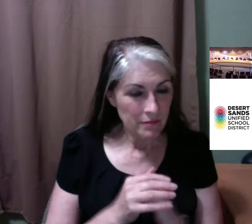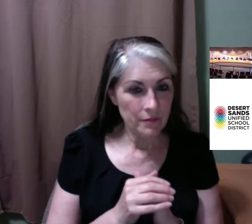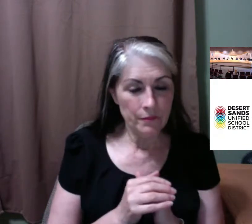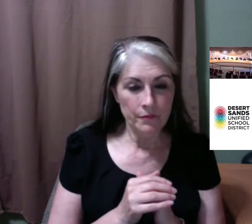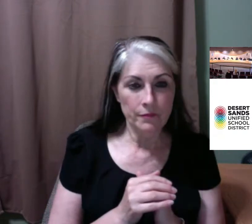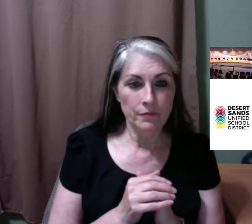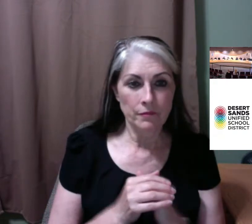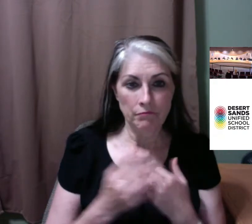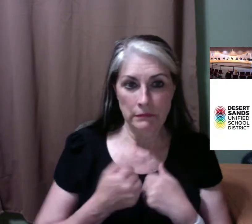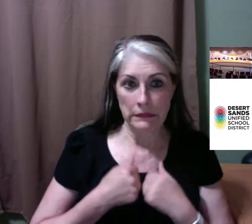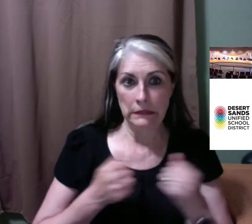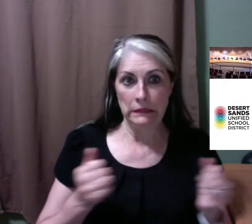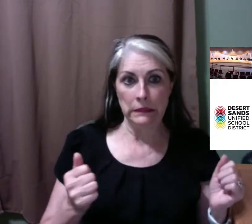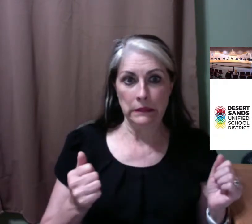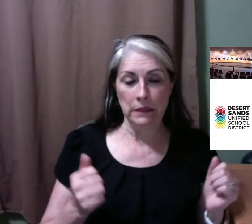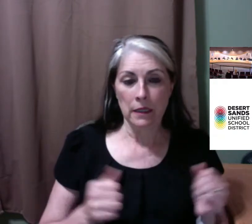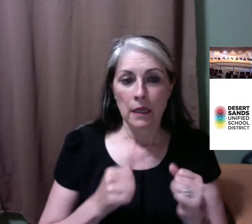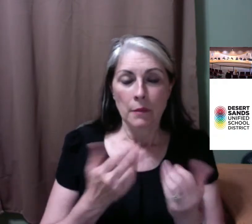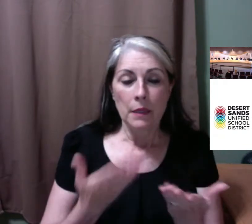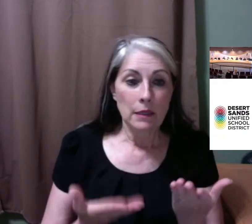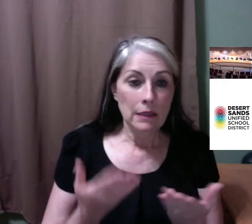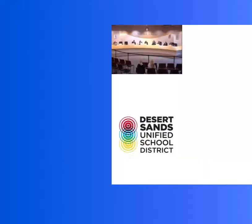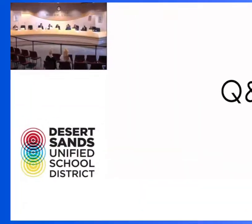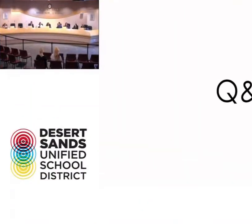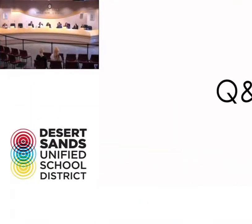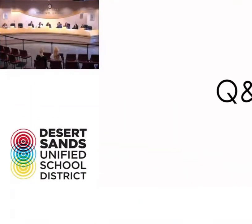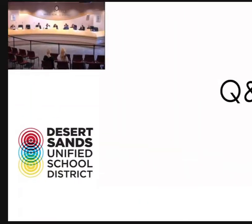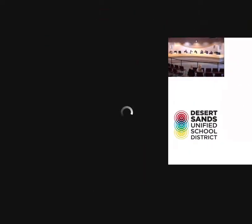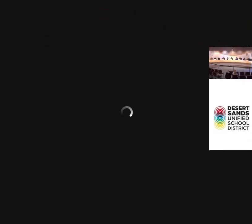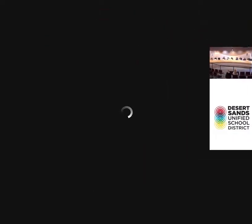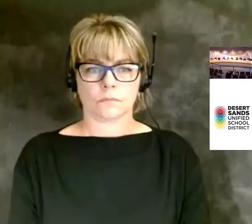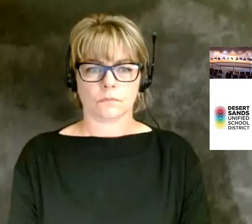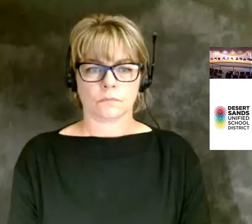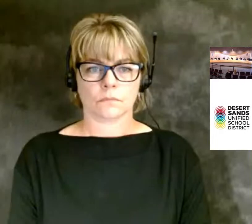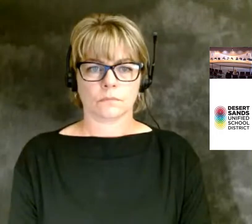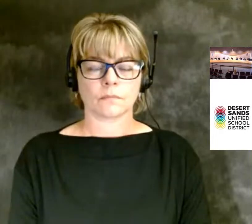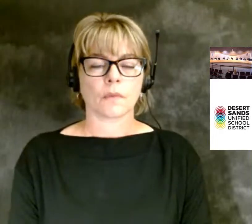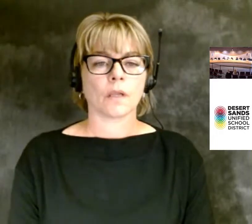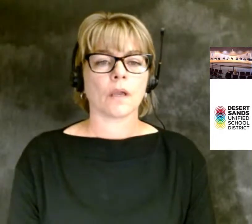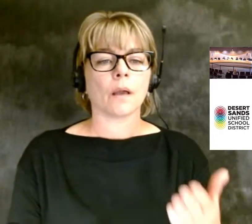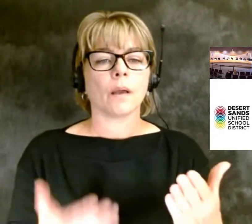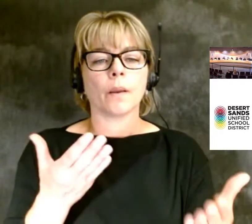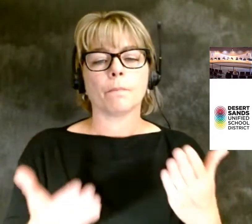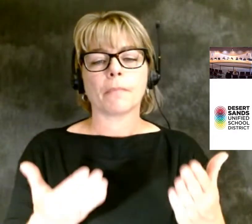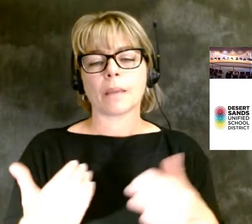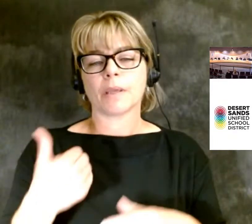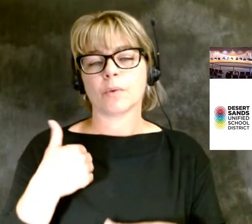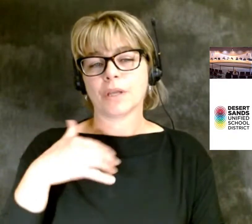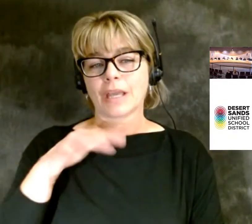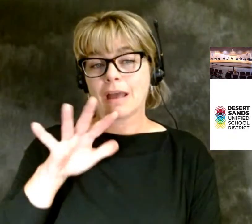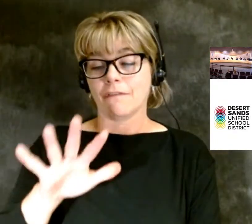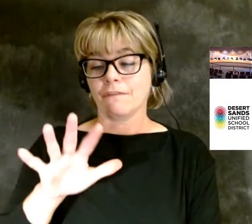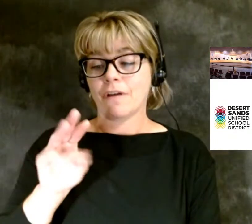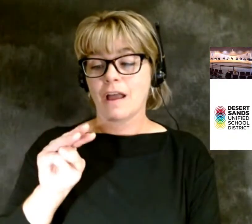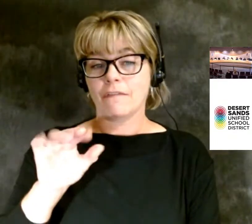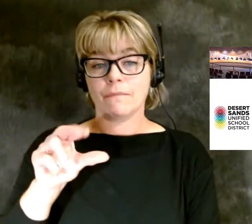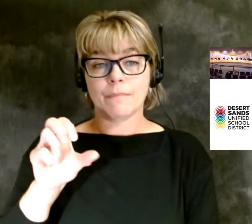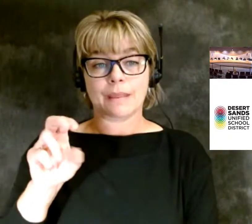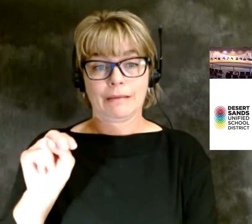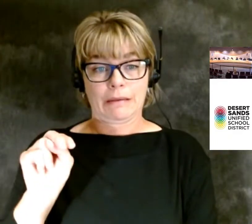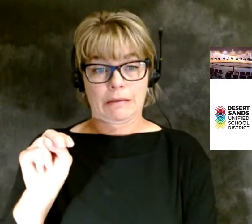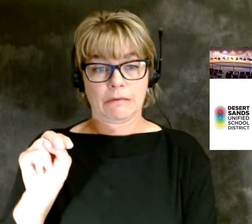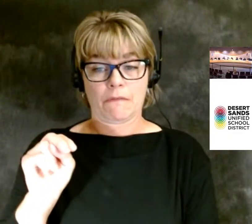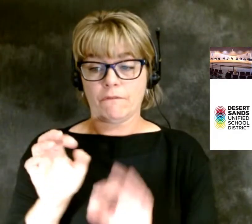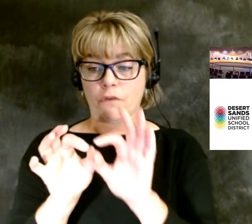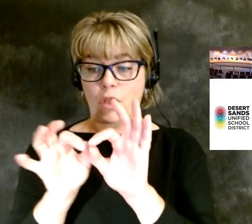I know it's not going to be this way, but let's say we have 5 million, for example, and it could be 4.5 mil go to line item one, and the rest